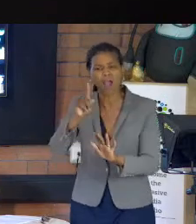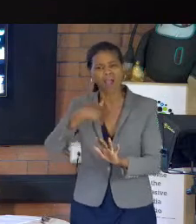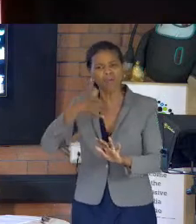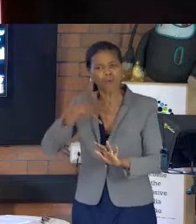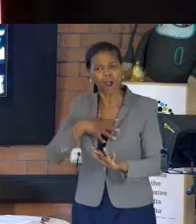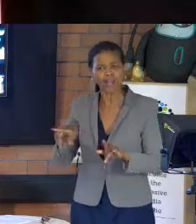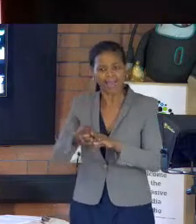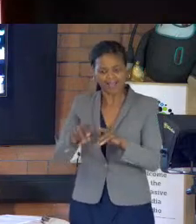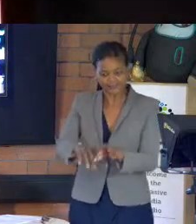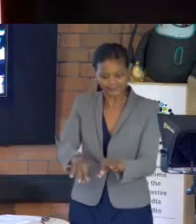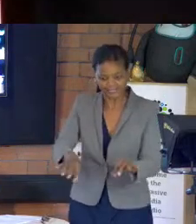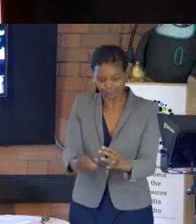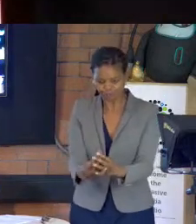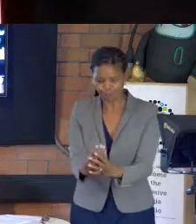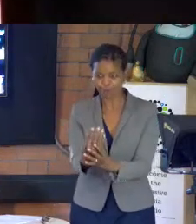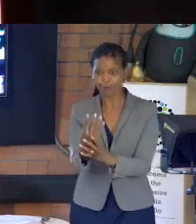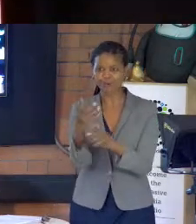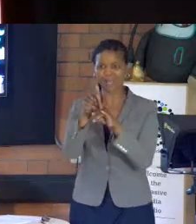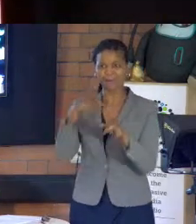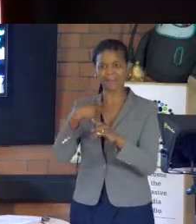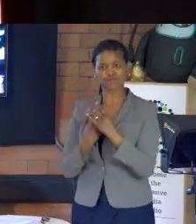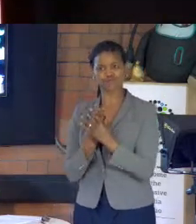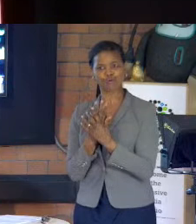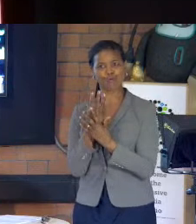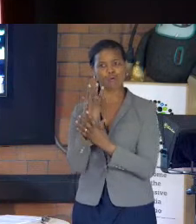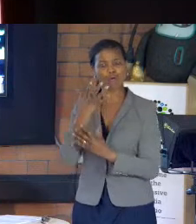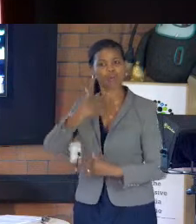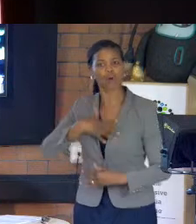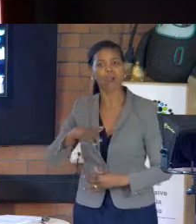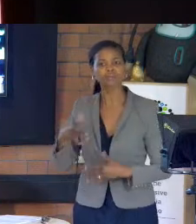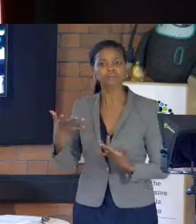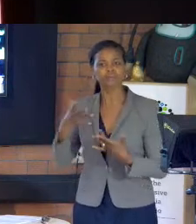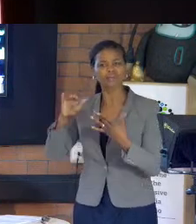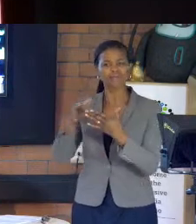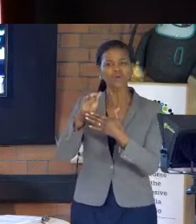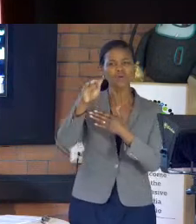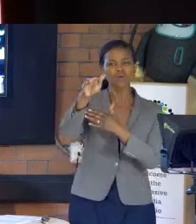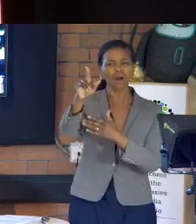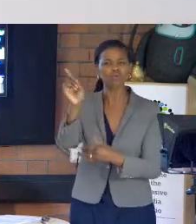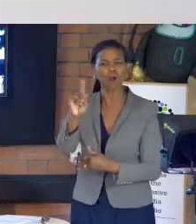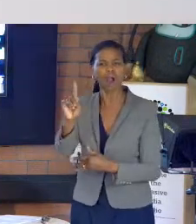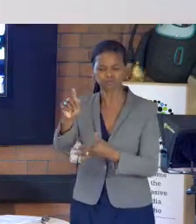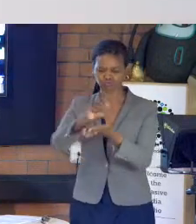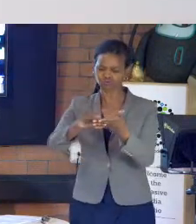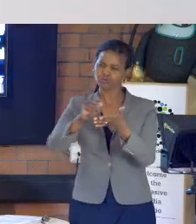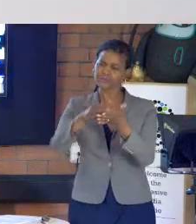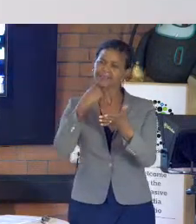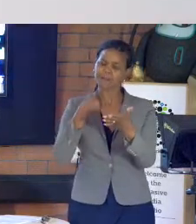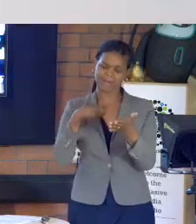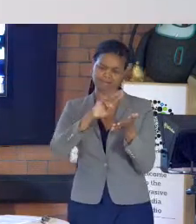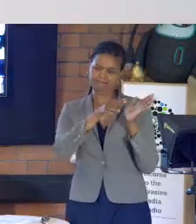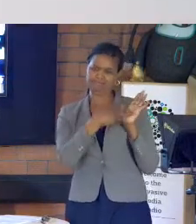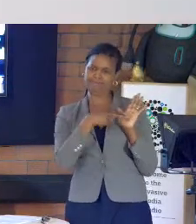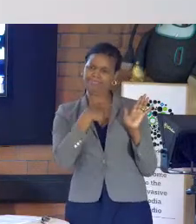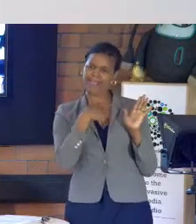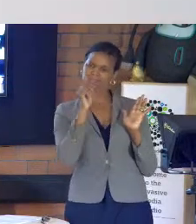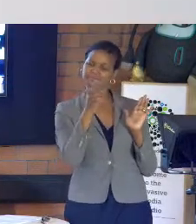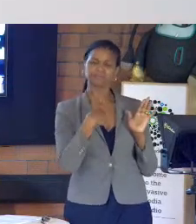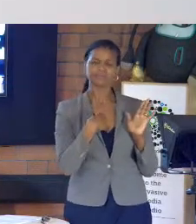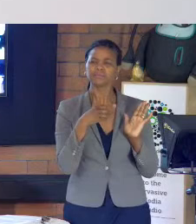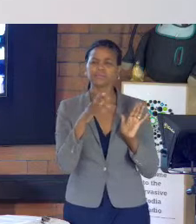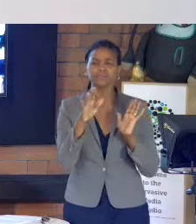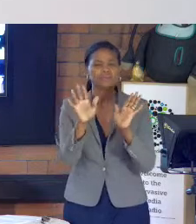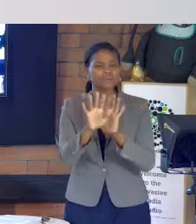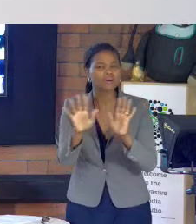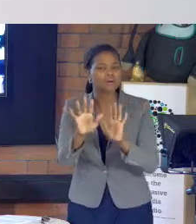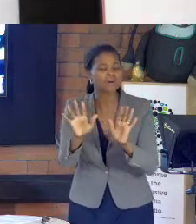seed. In a world of contradictions with boundless destinations, for the future is not written. Fate is created by the will of